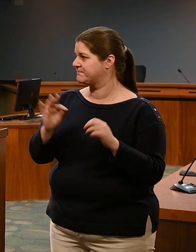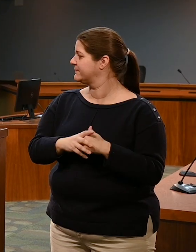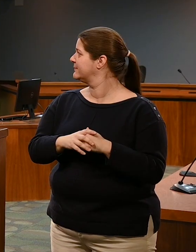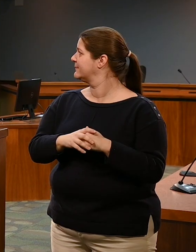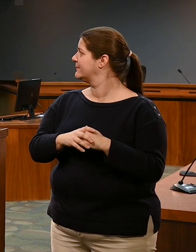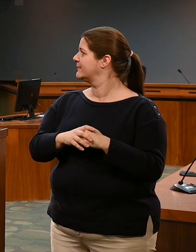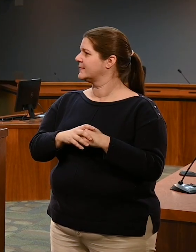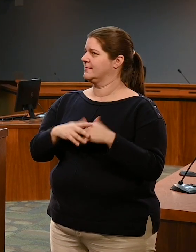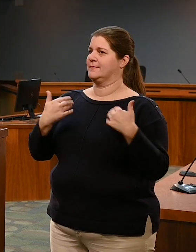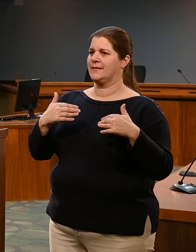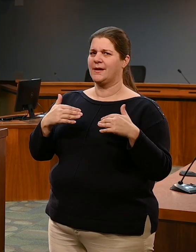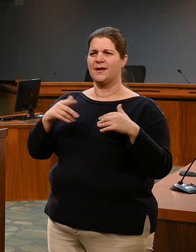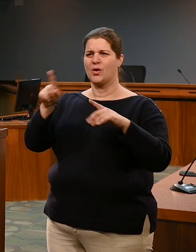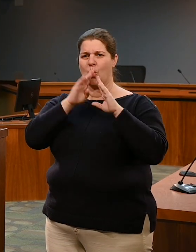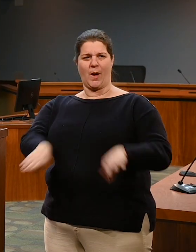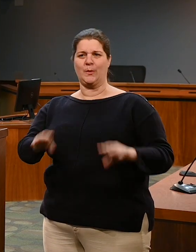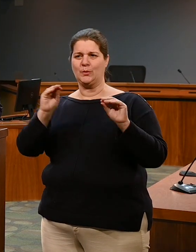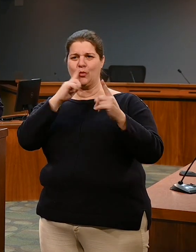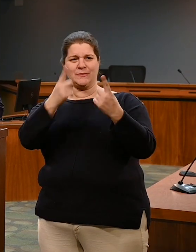How come everybody else got a good evening except for me?